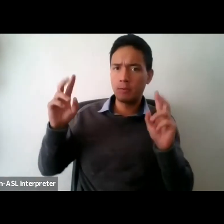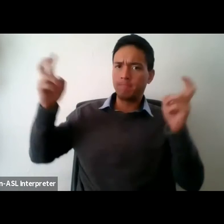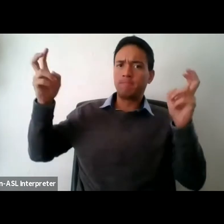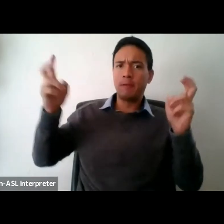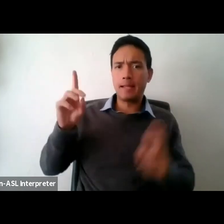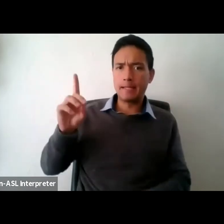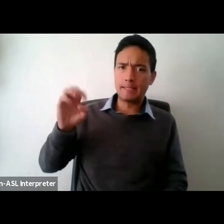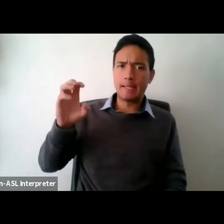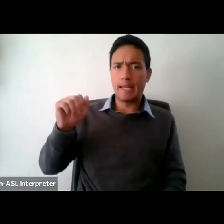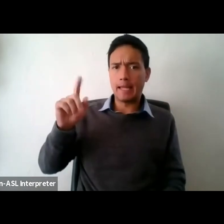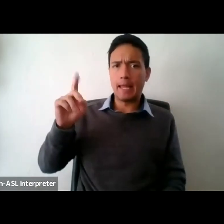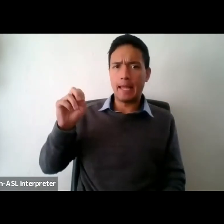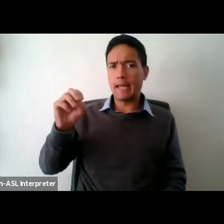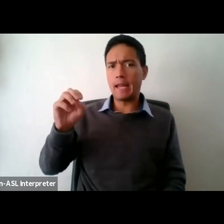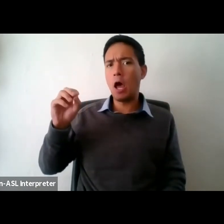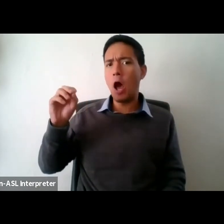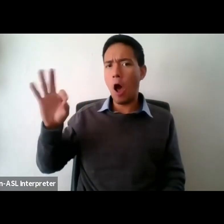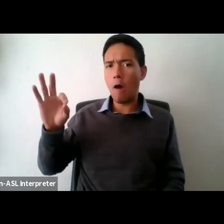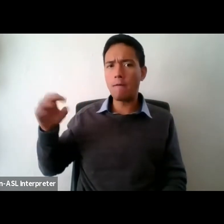Aging